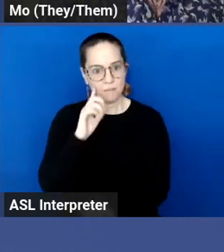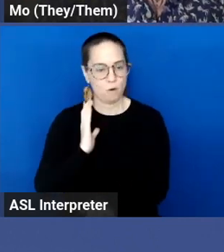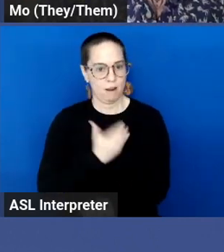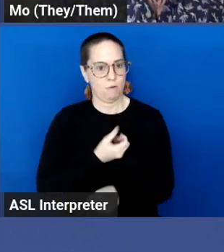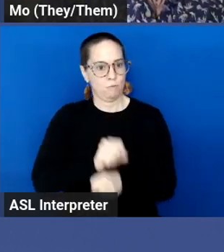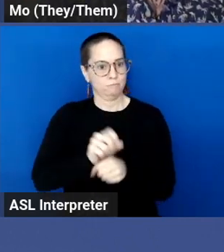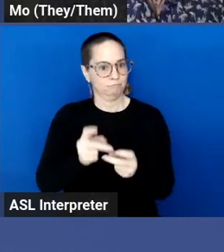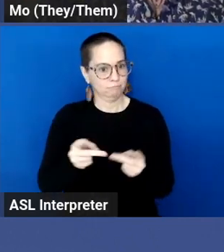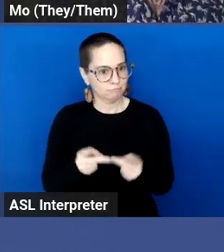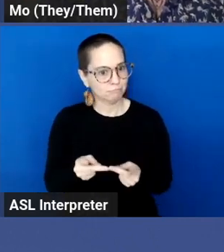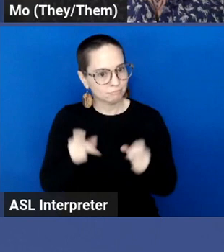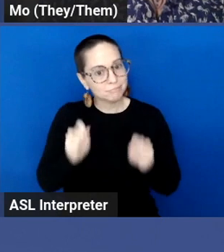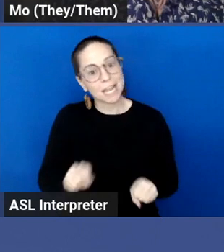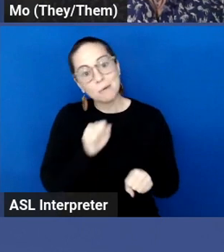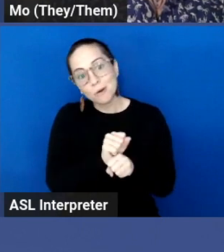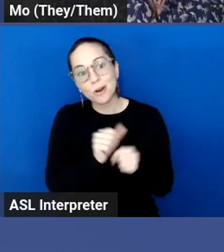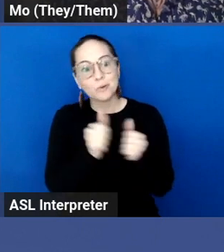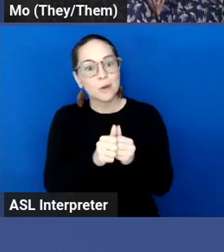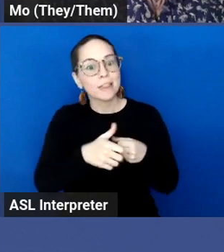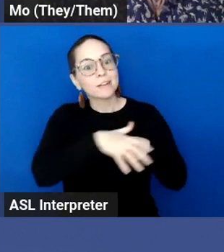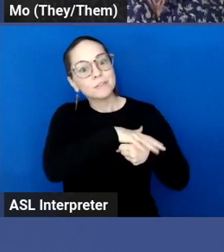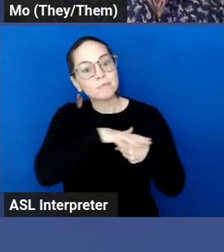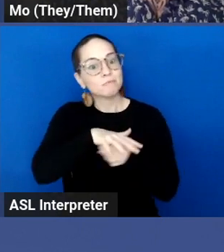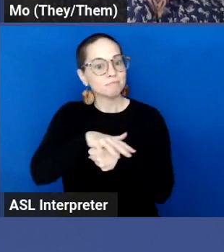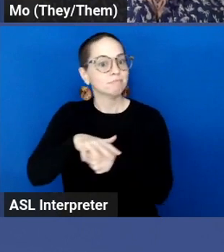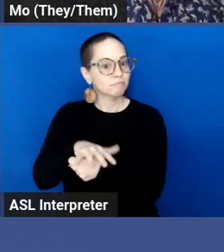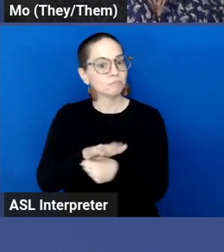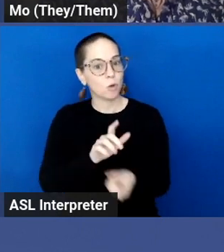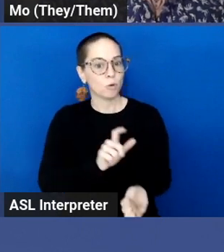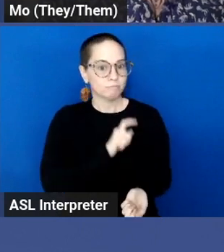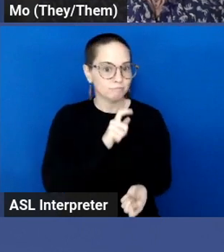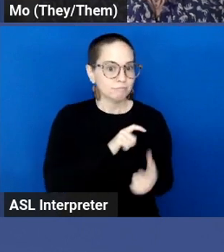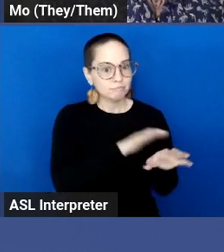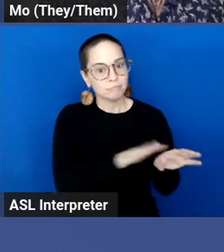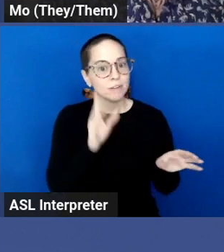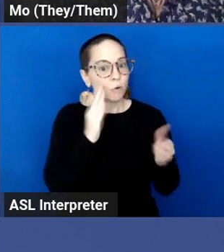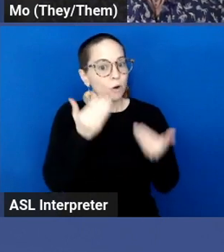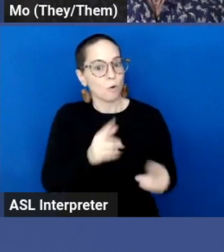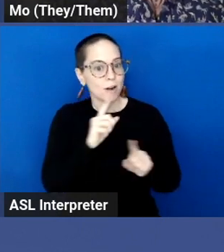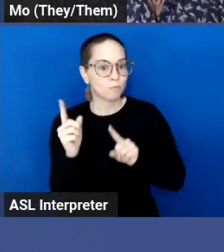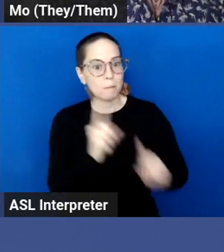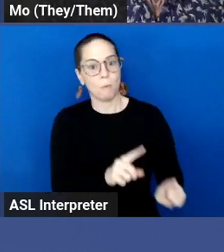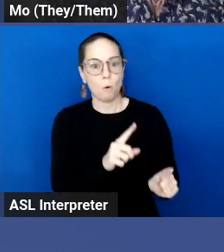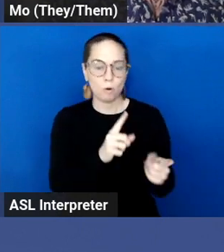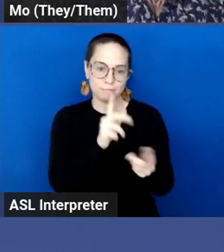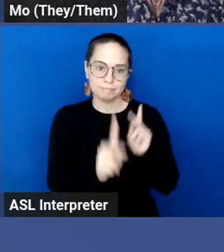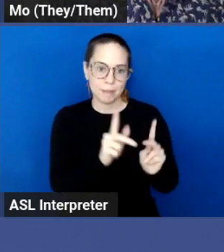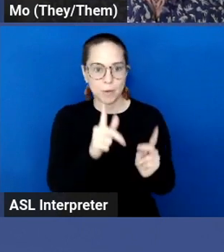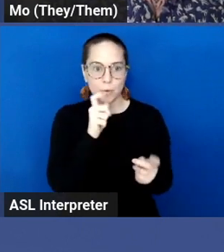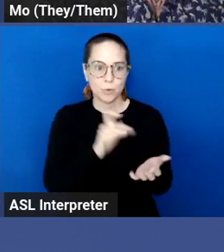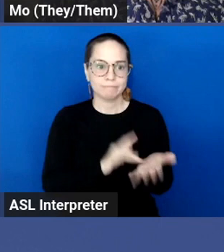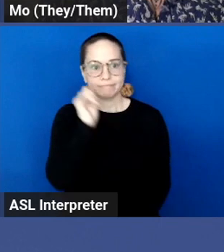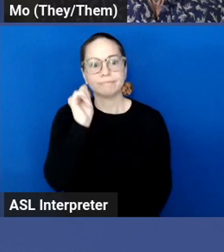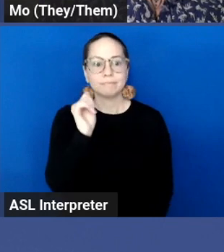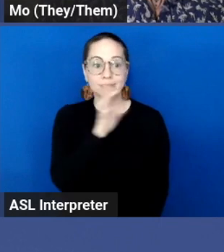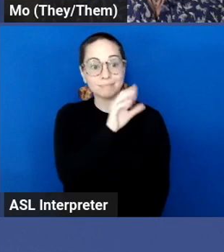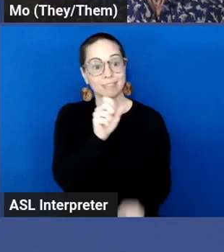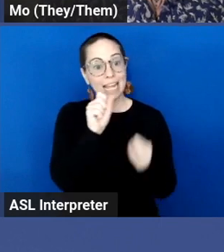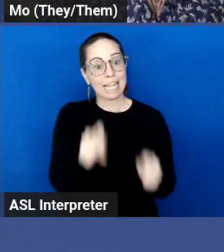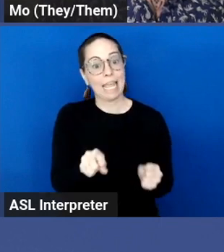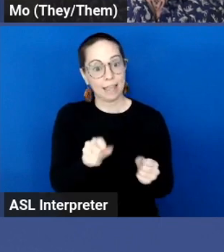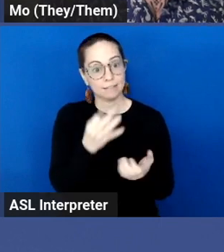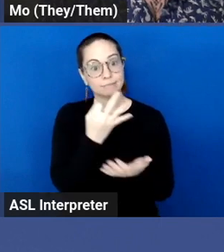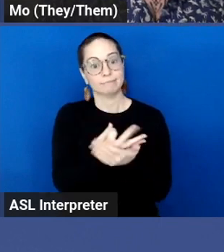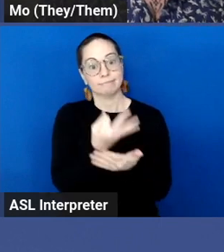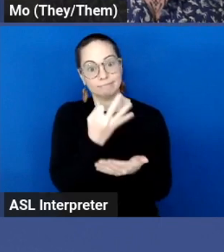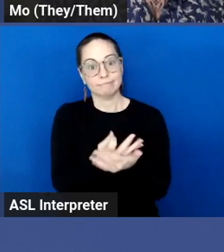to work with local authorities to report offenders, able to report financials, leading to better access to housing and medical